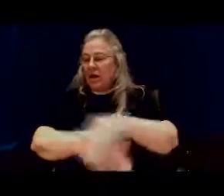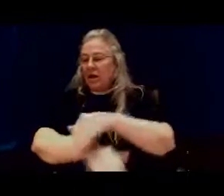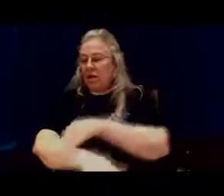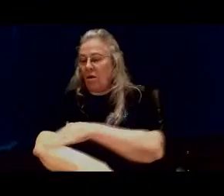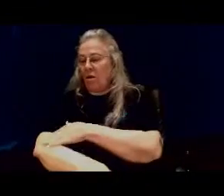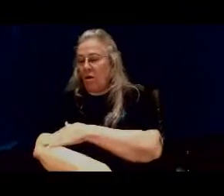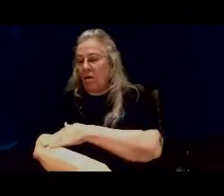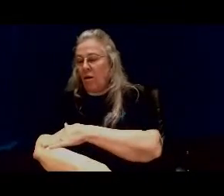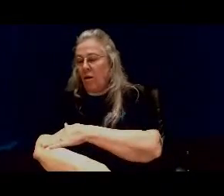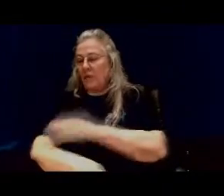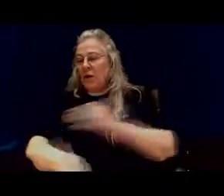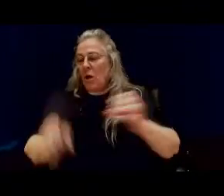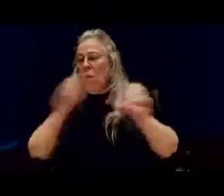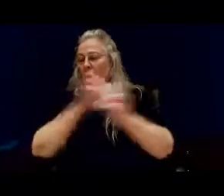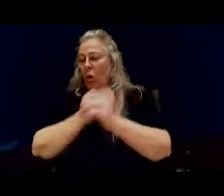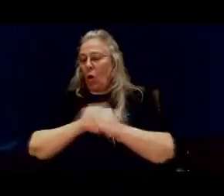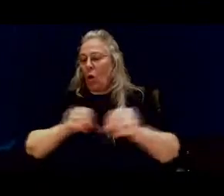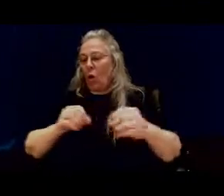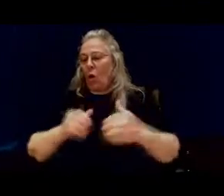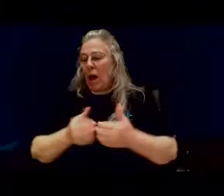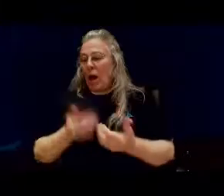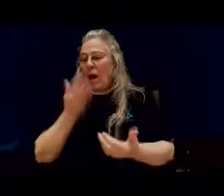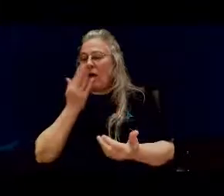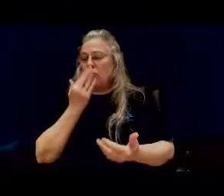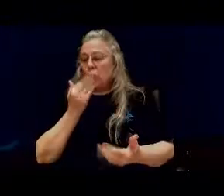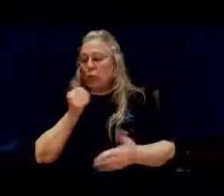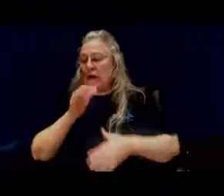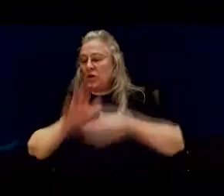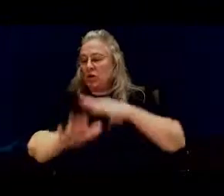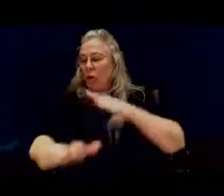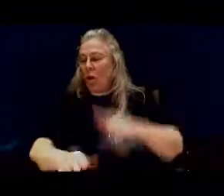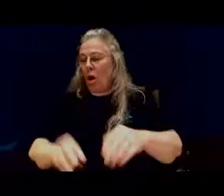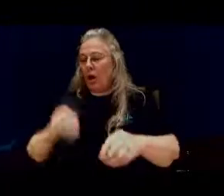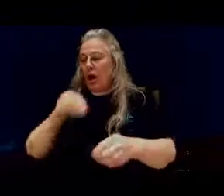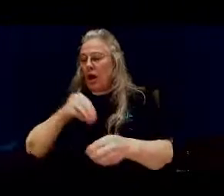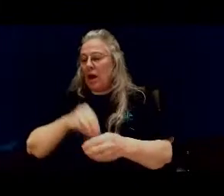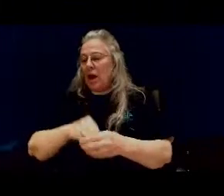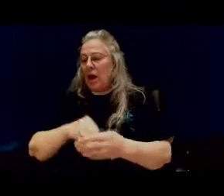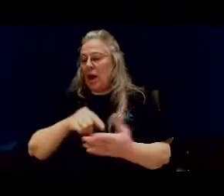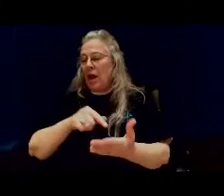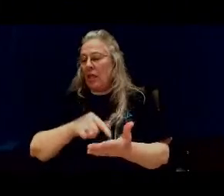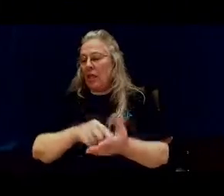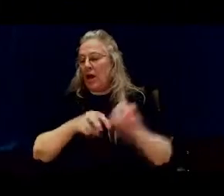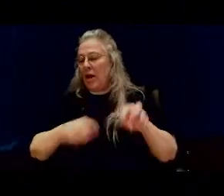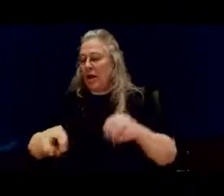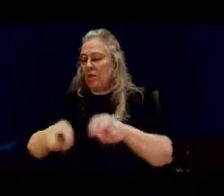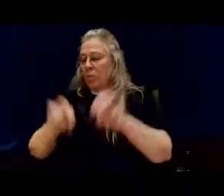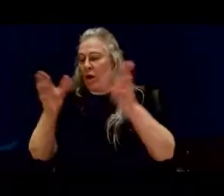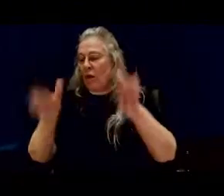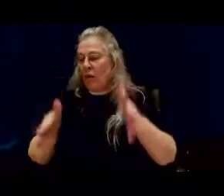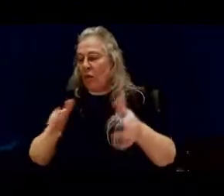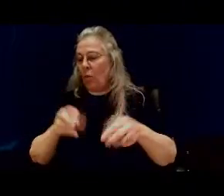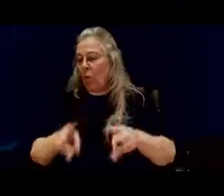everlasting arms. Oh, how sweet to walk in this pilgrim